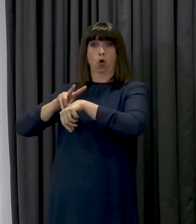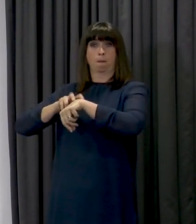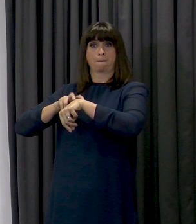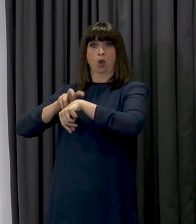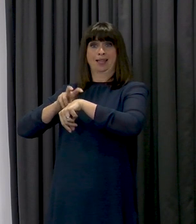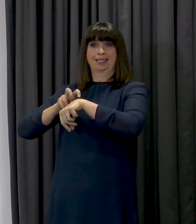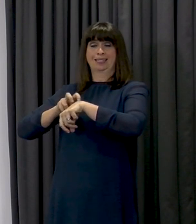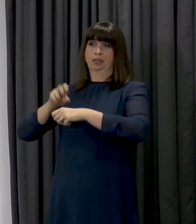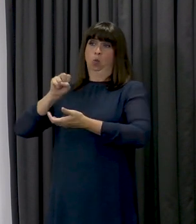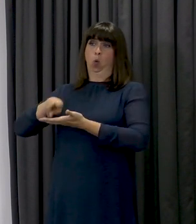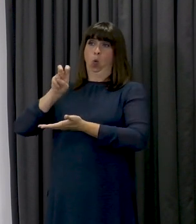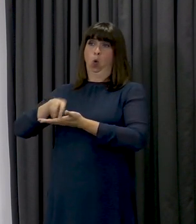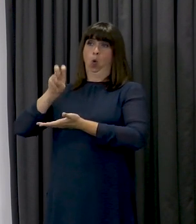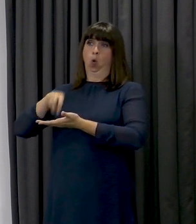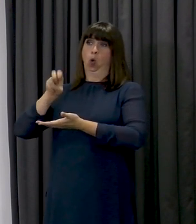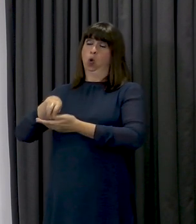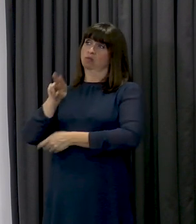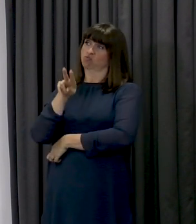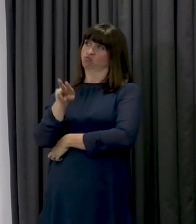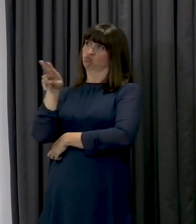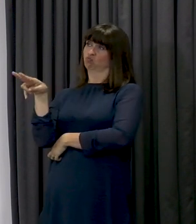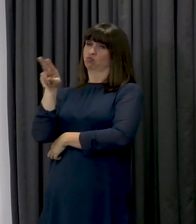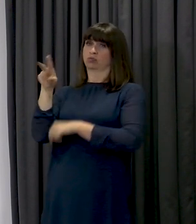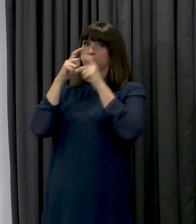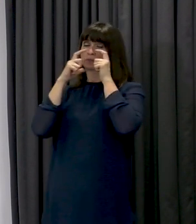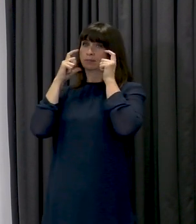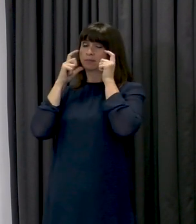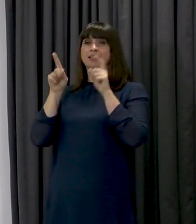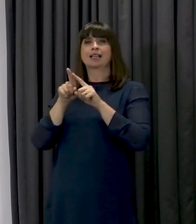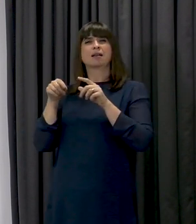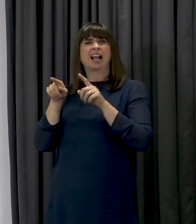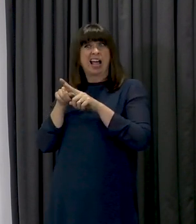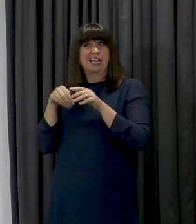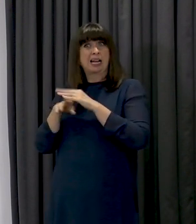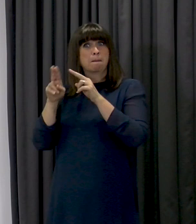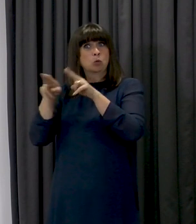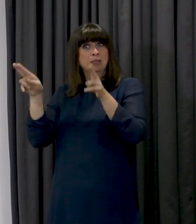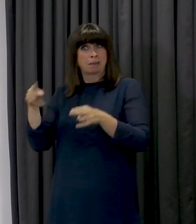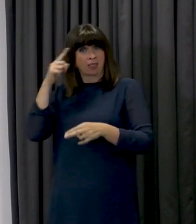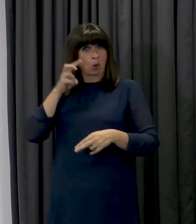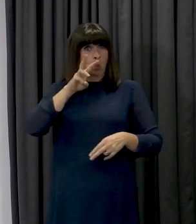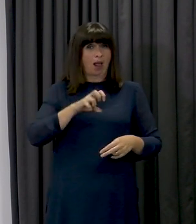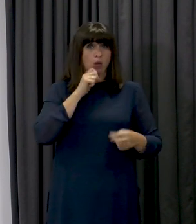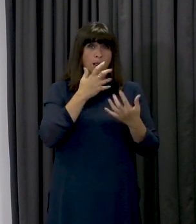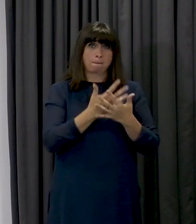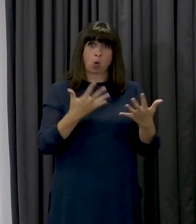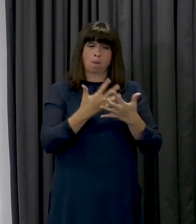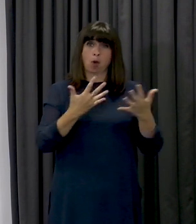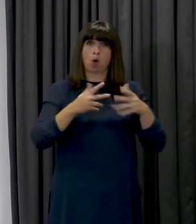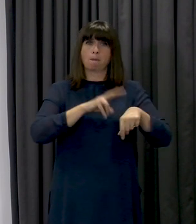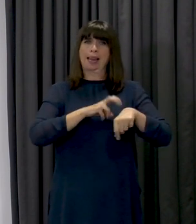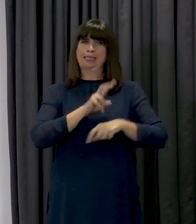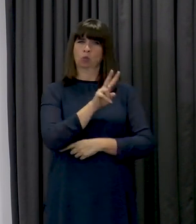coverings, including in a new list of locations, including museums. Can the people of Wales expect greater enforcement of